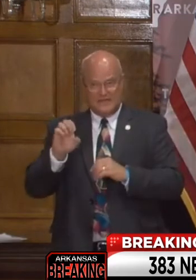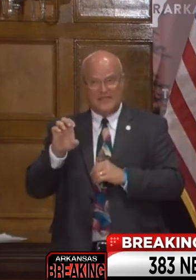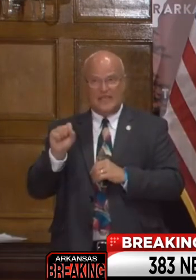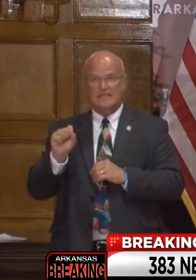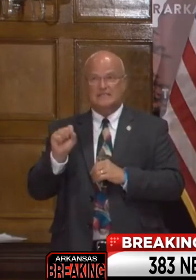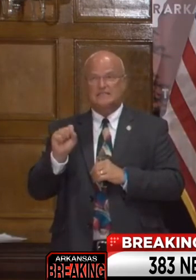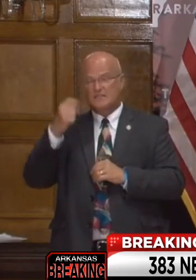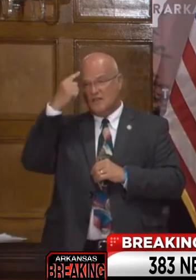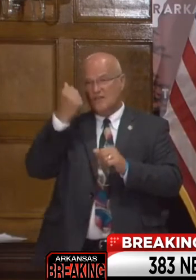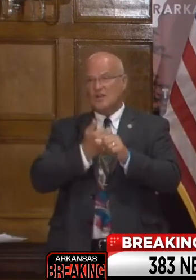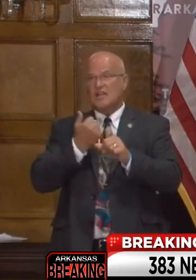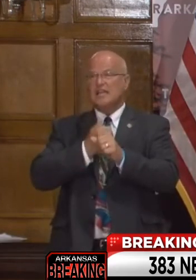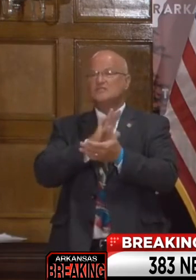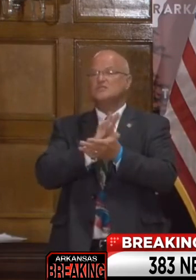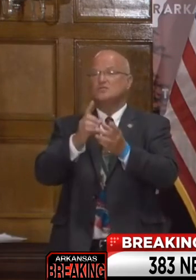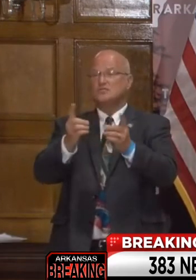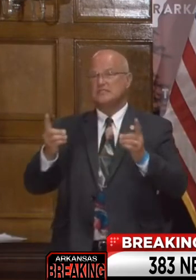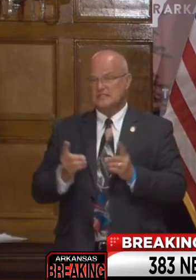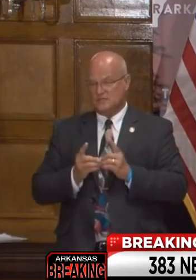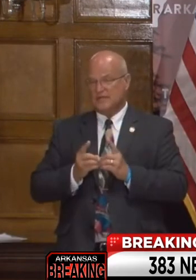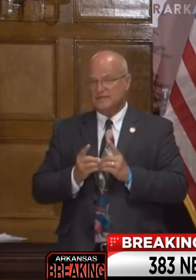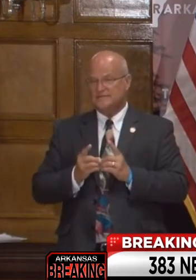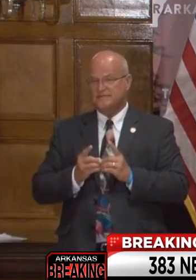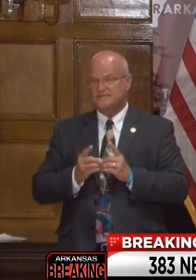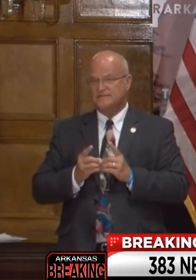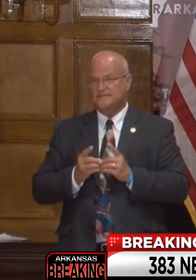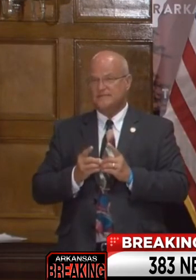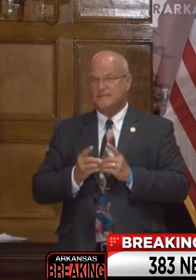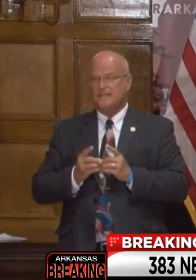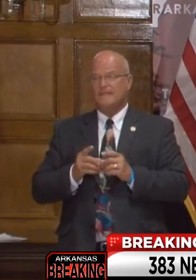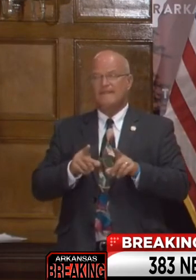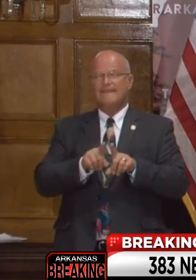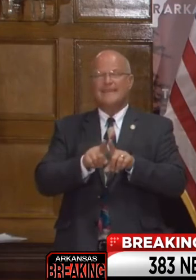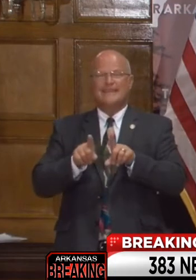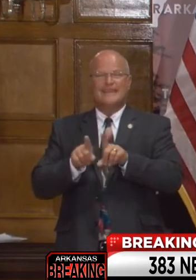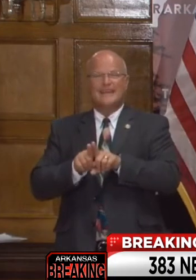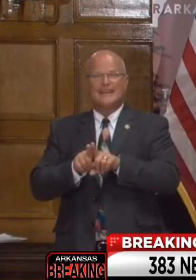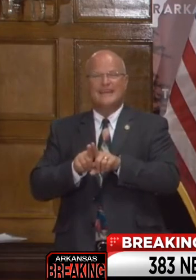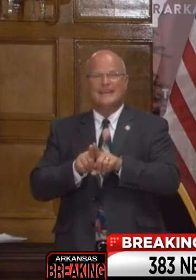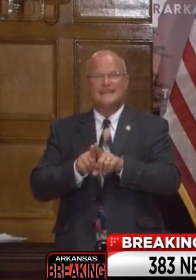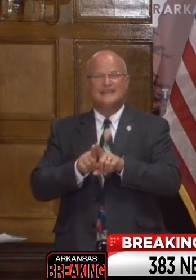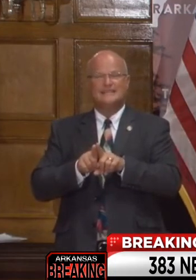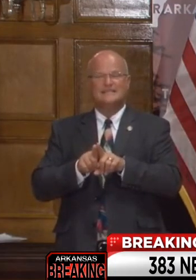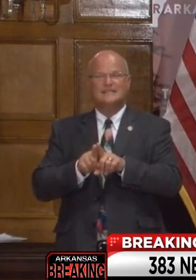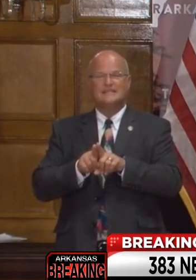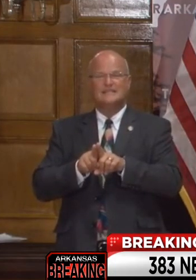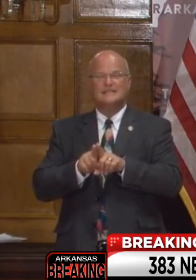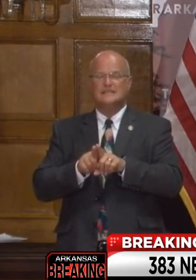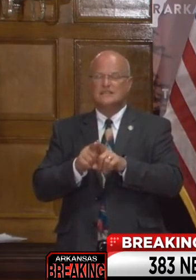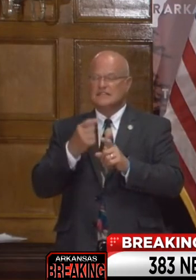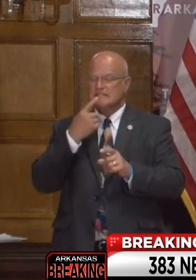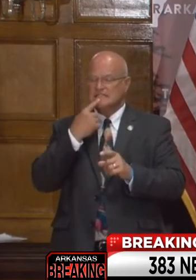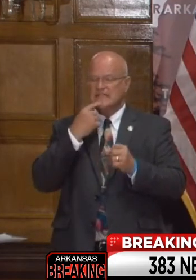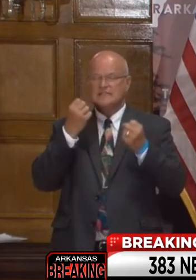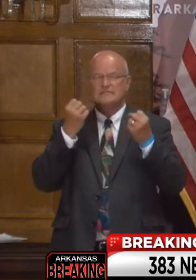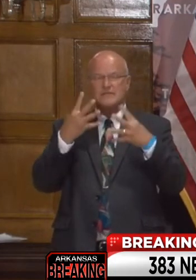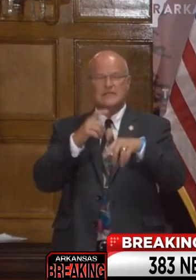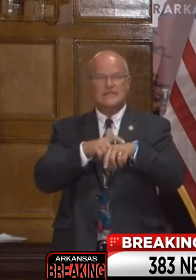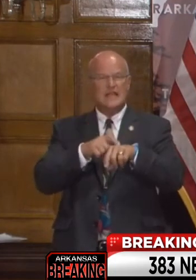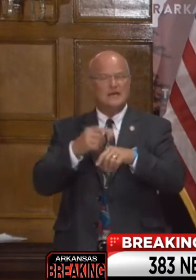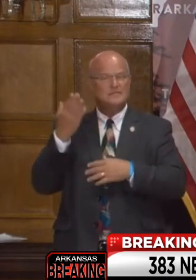cases for each school district. And then as it's been stressed so many